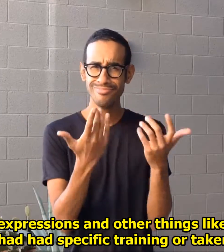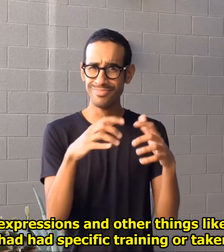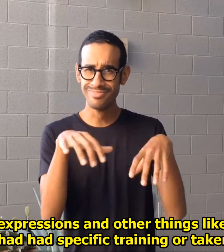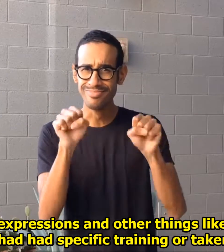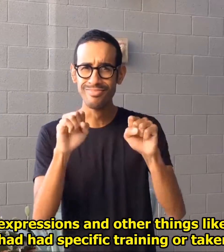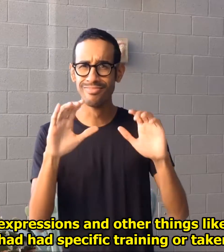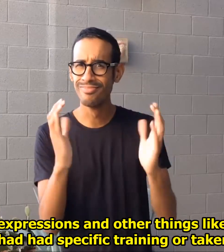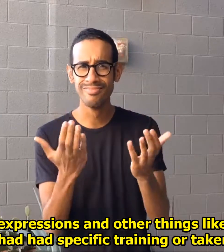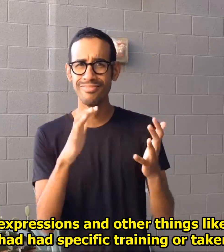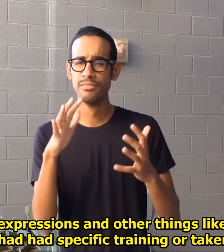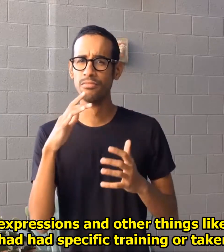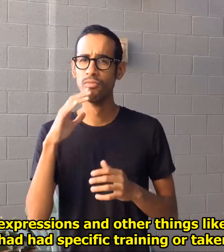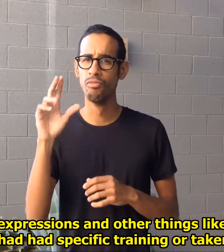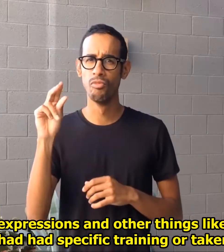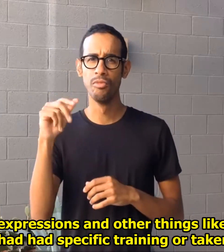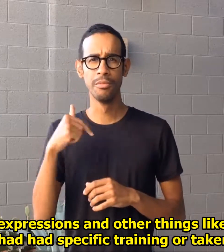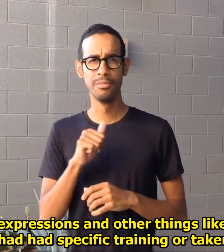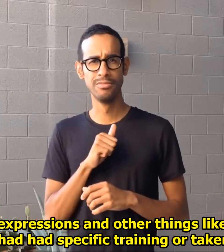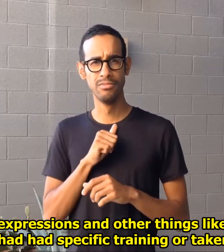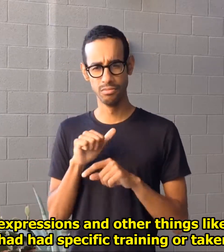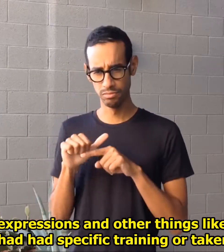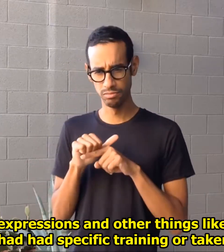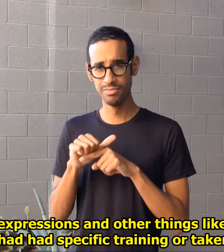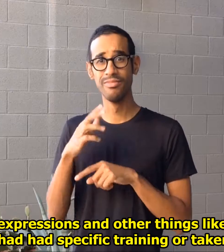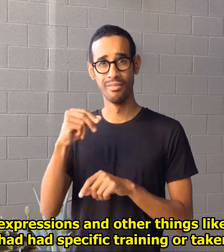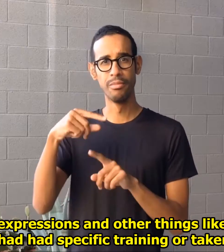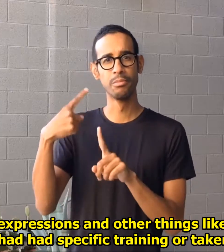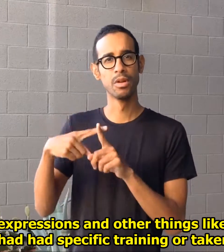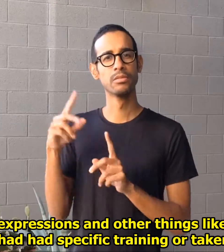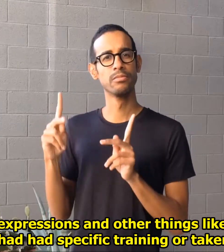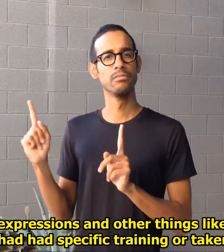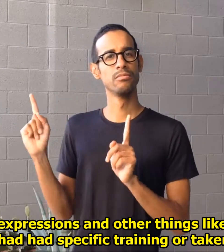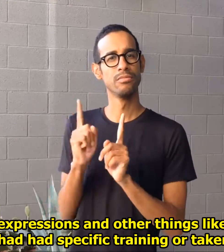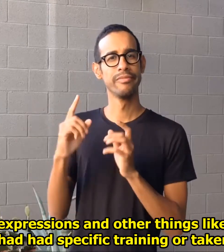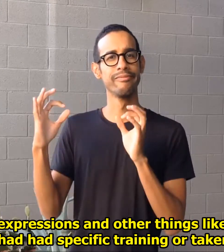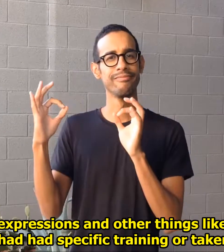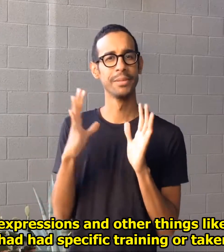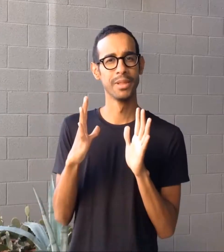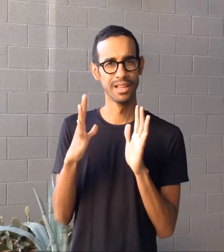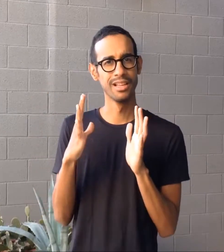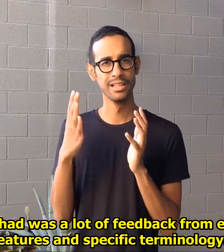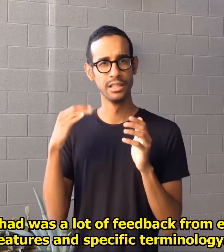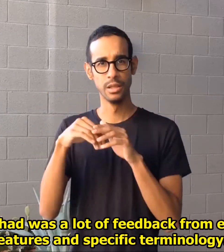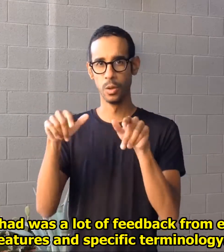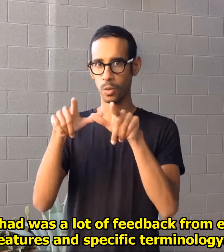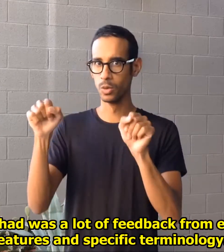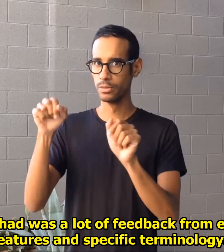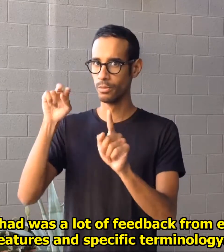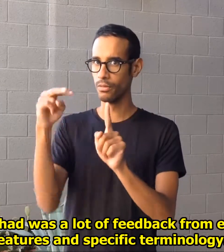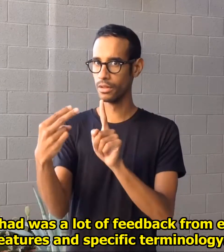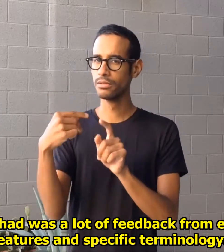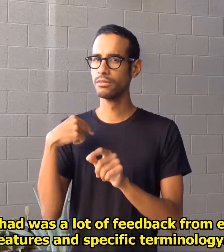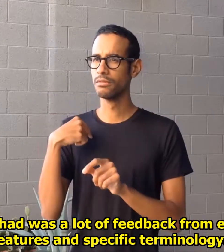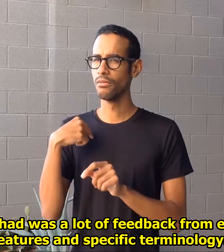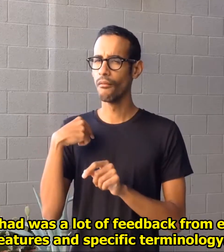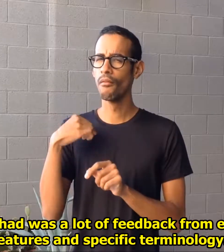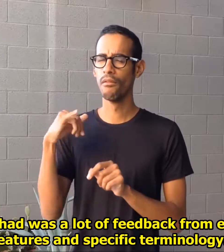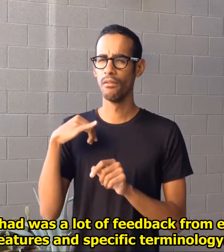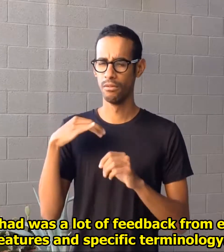other things like that, and they would ask if I had had specific training or taken classes. But what I actually had was a lot of feedback from